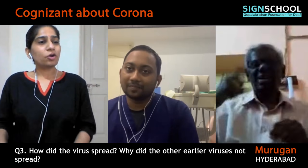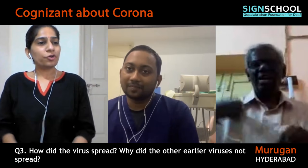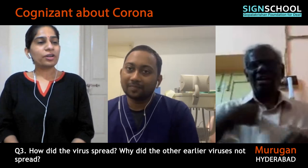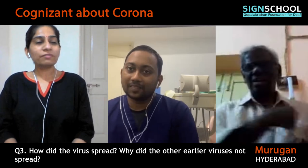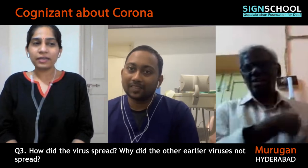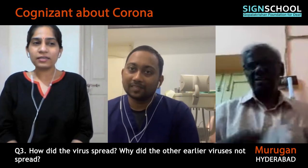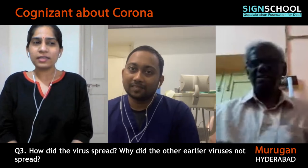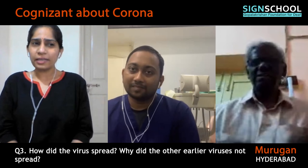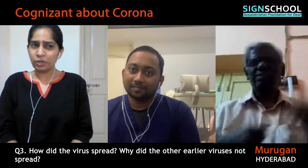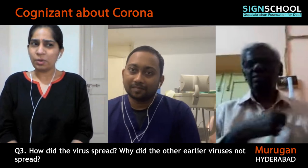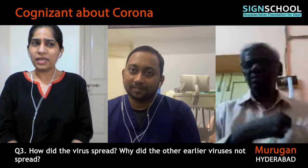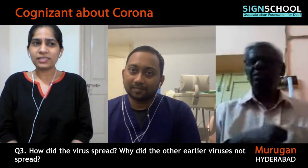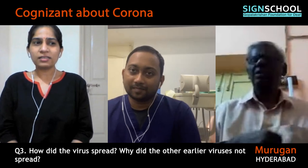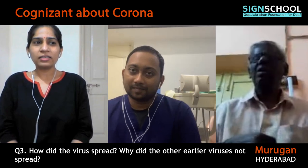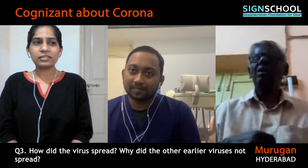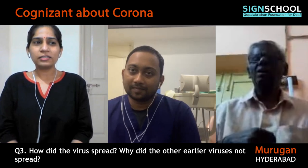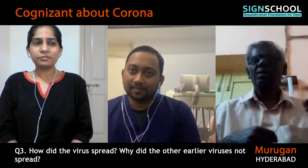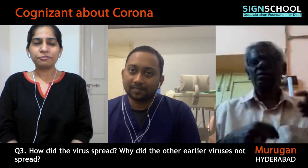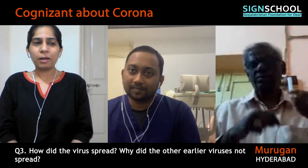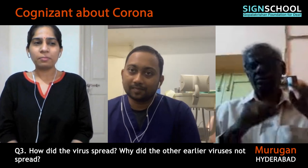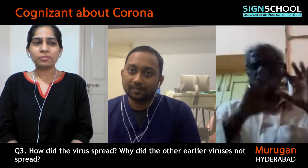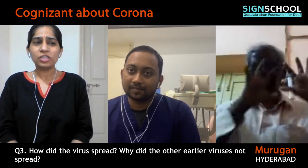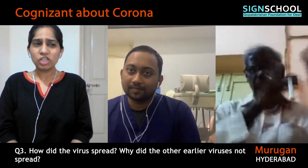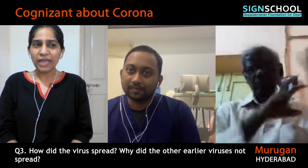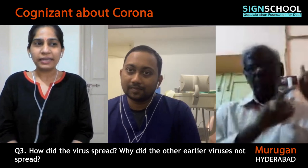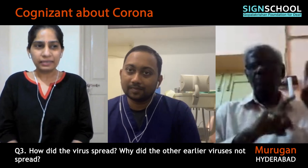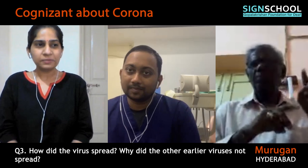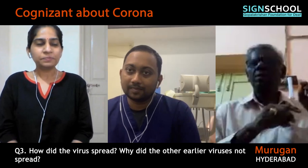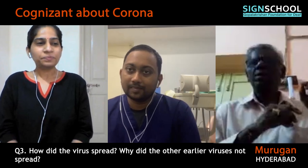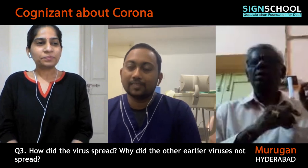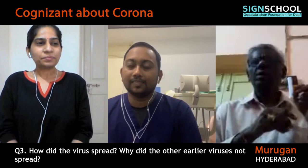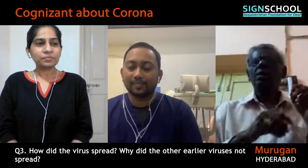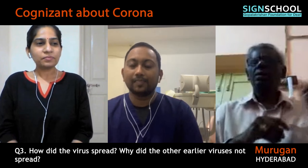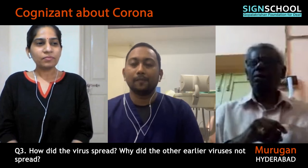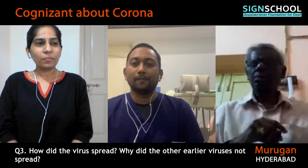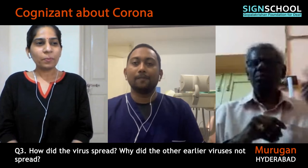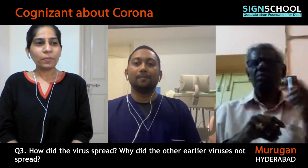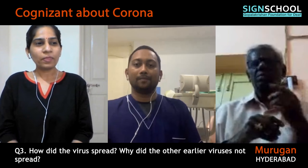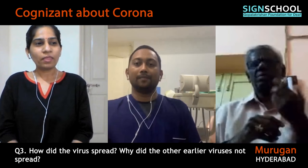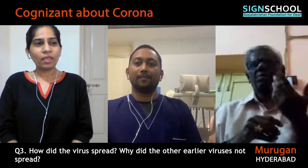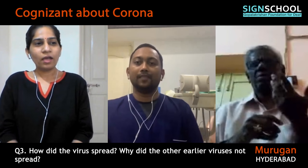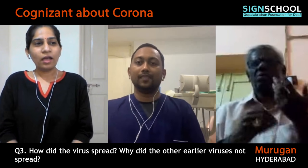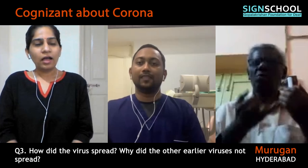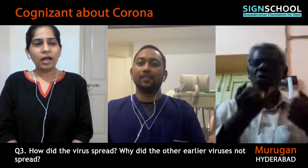So this coronavirus I know has started from China